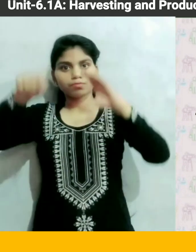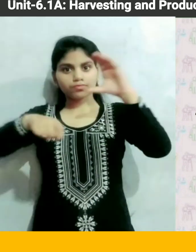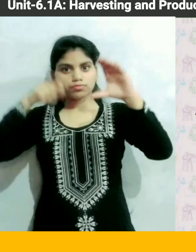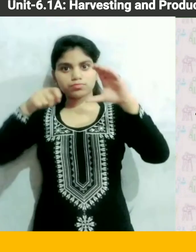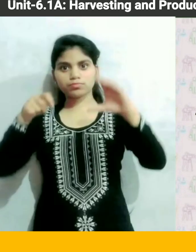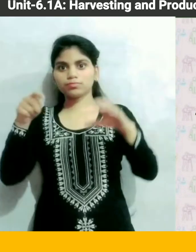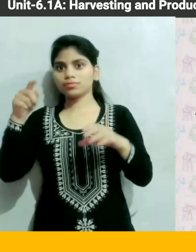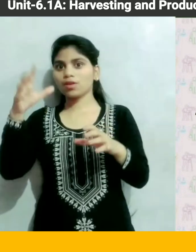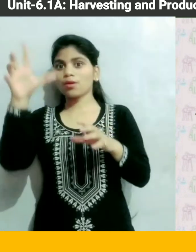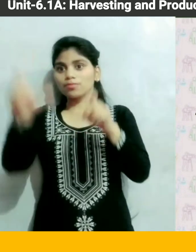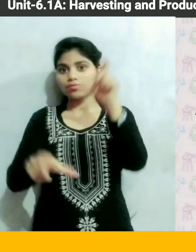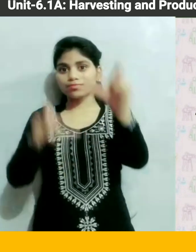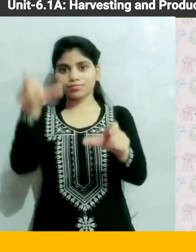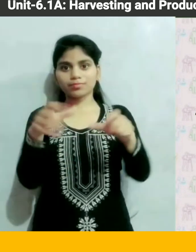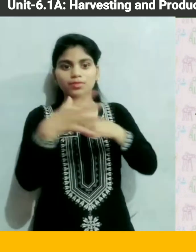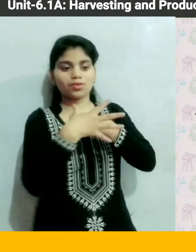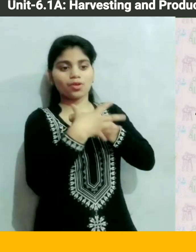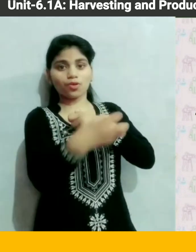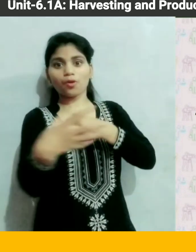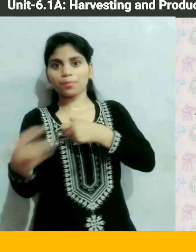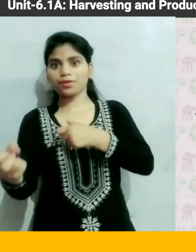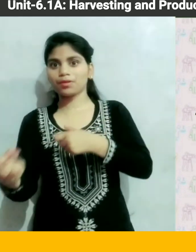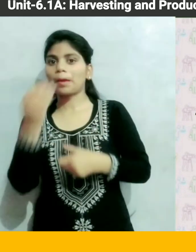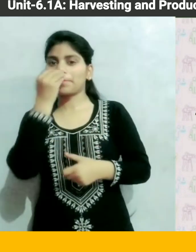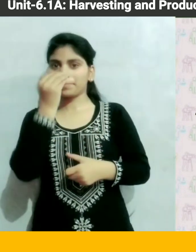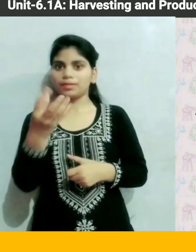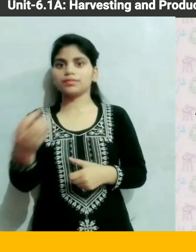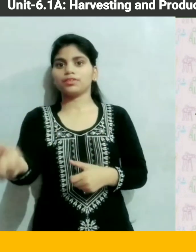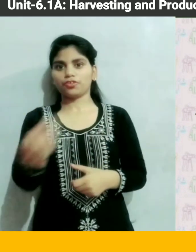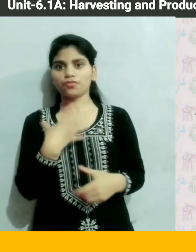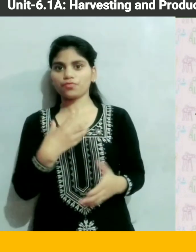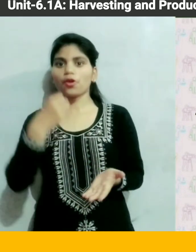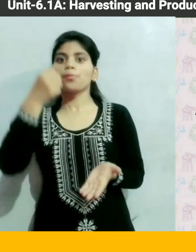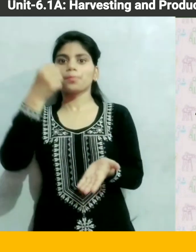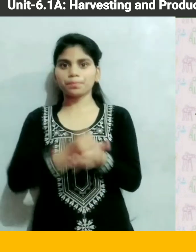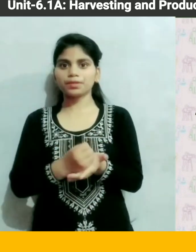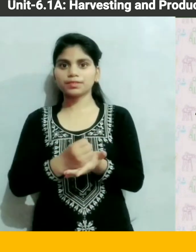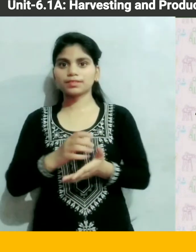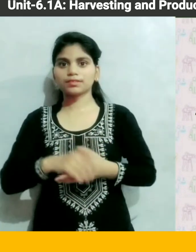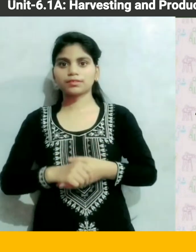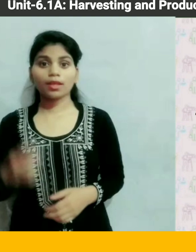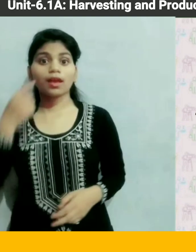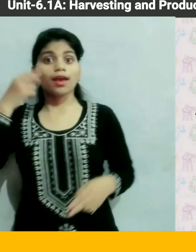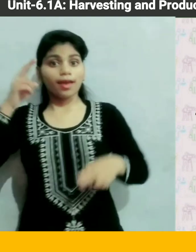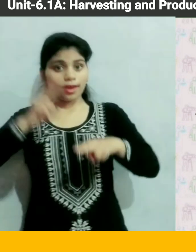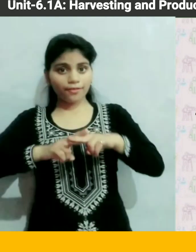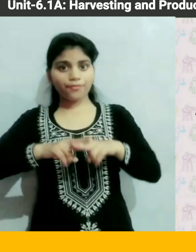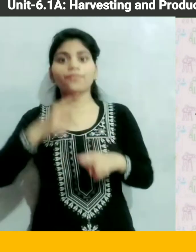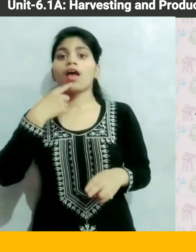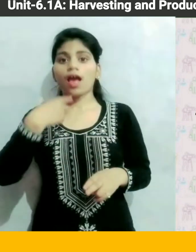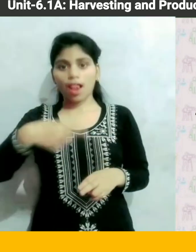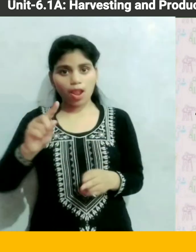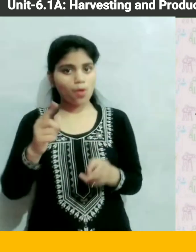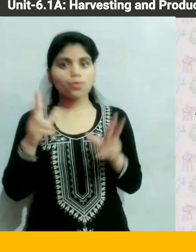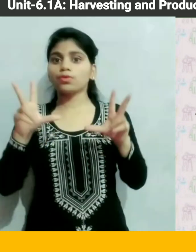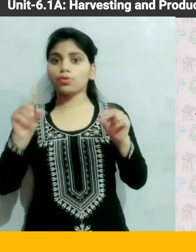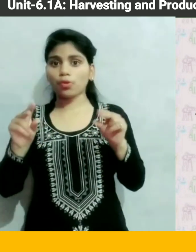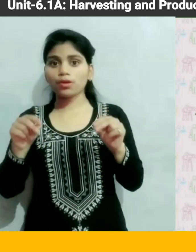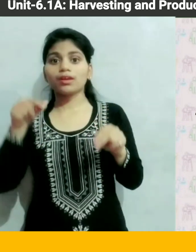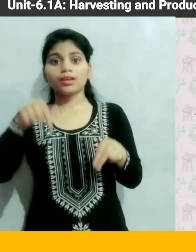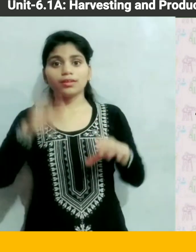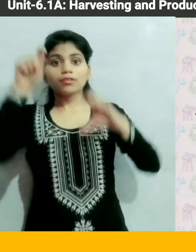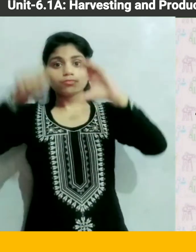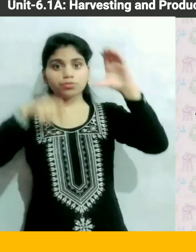be brought to our notice for its acknowledgement in future editions. No part of this